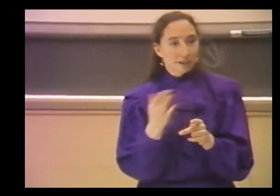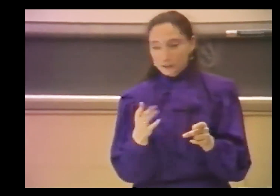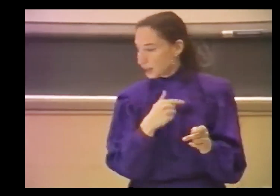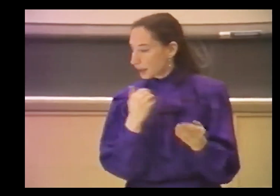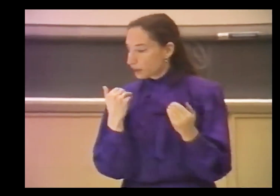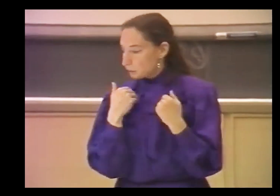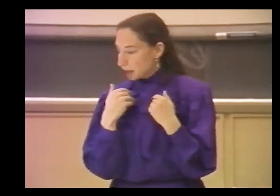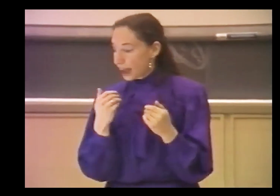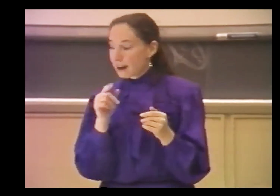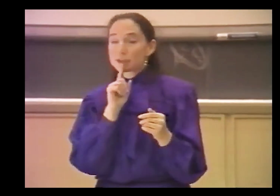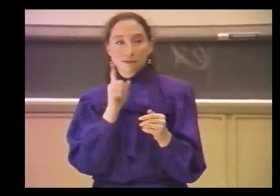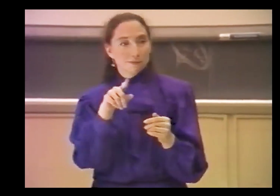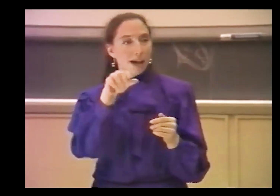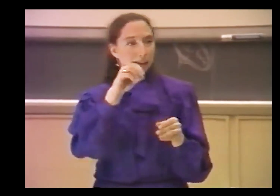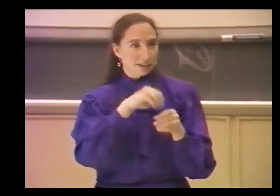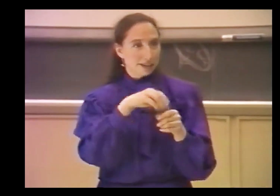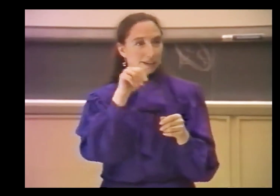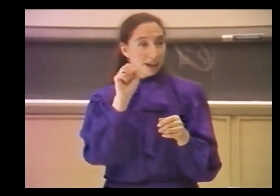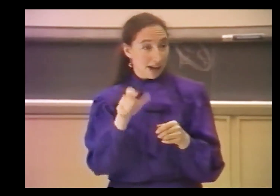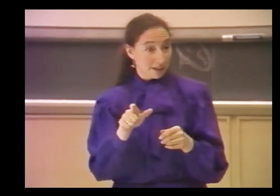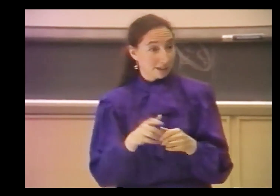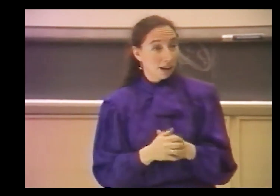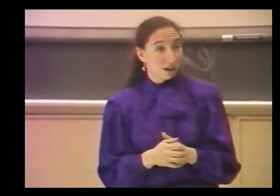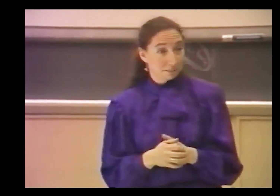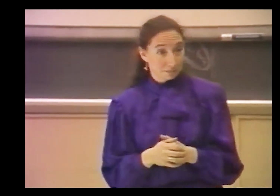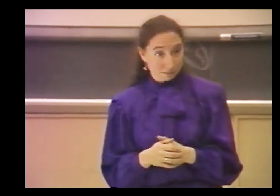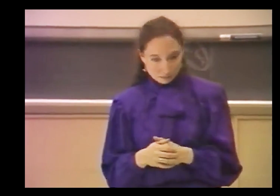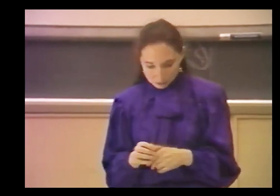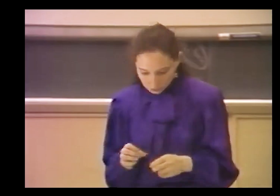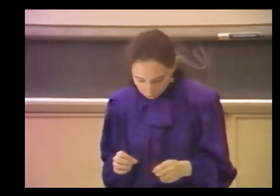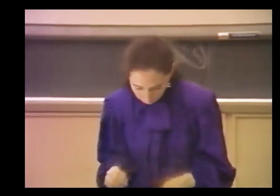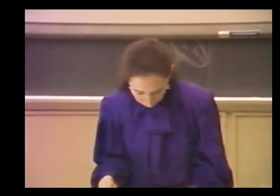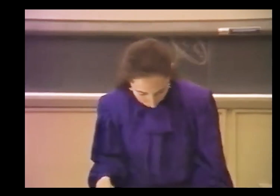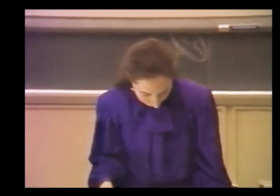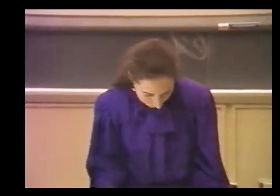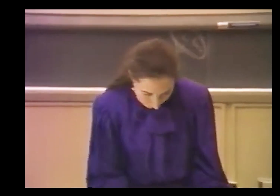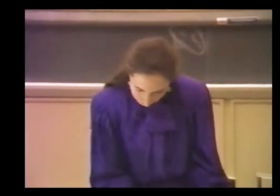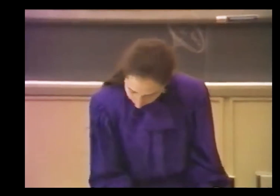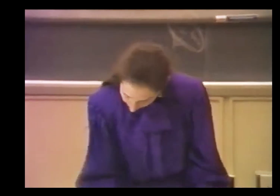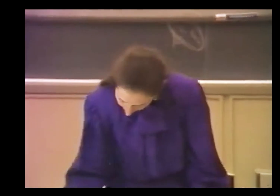of thing that we have, in fact, in ASL. Okay.